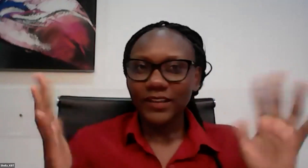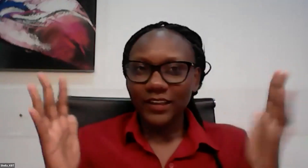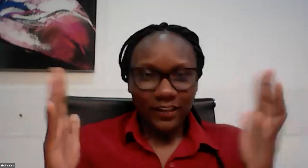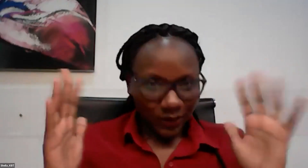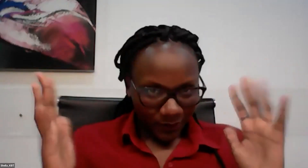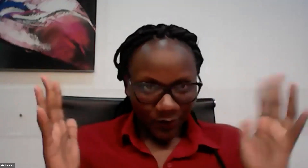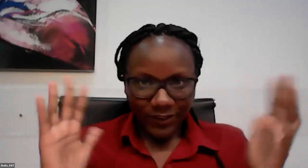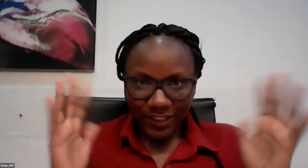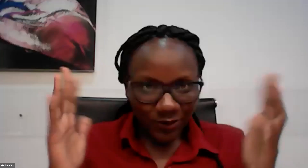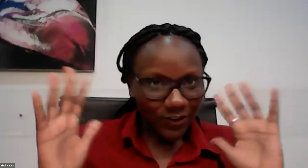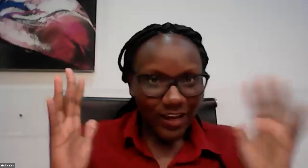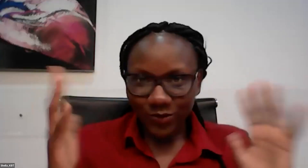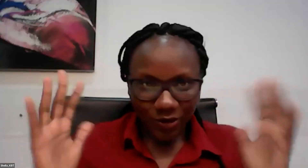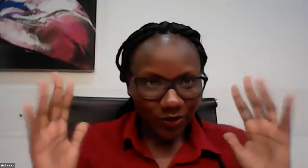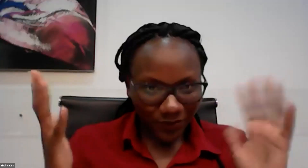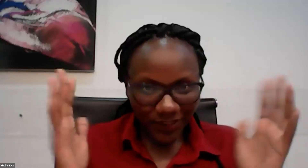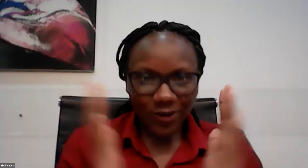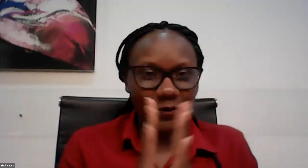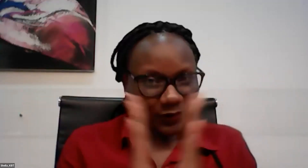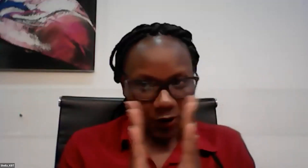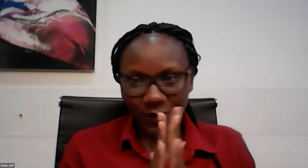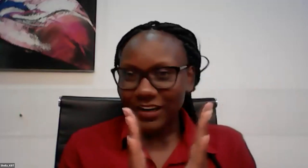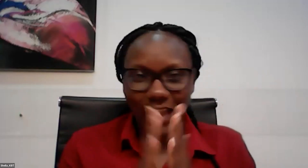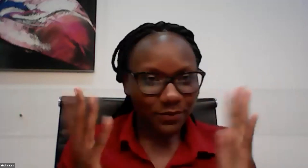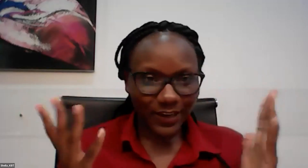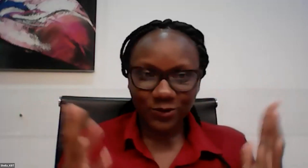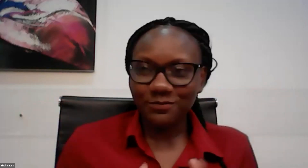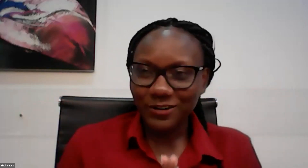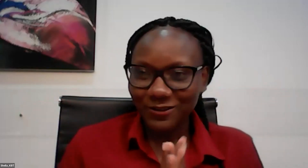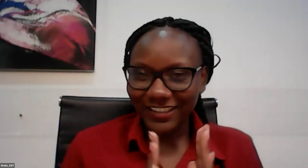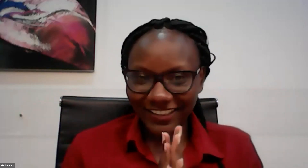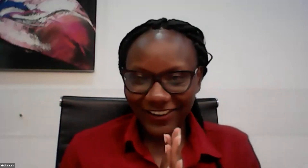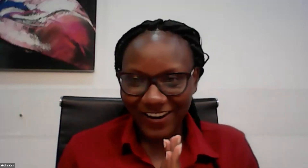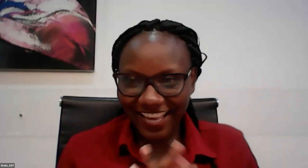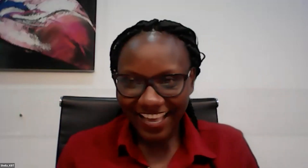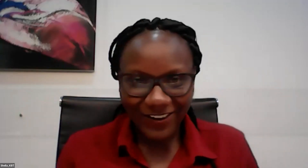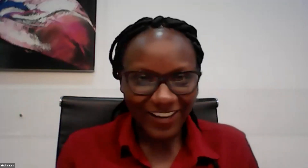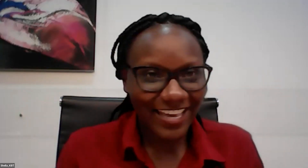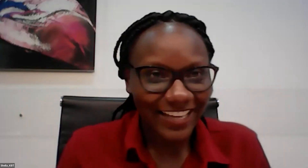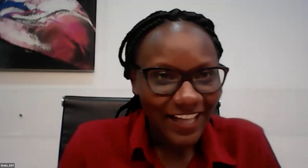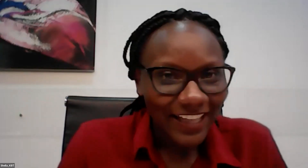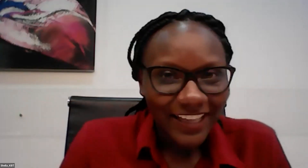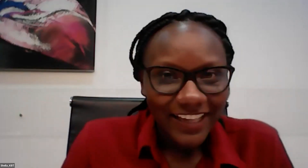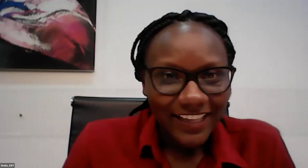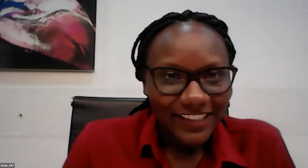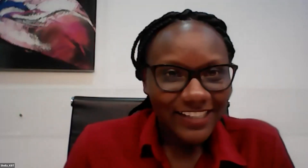can, just do that, switch on your video or clap, that will be good.